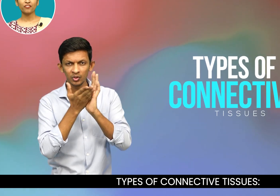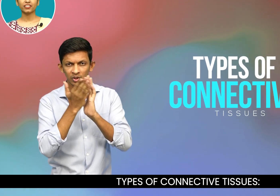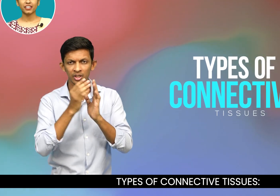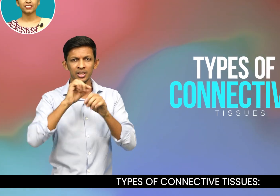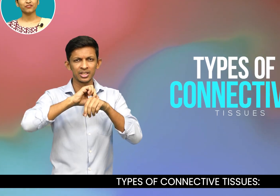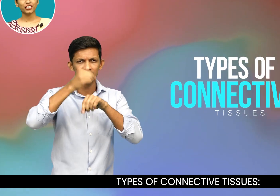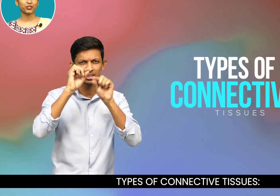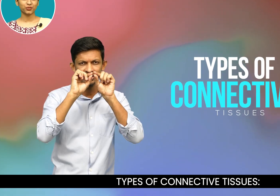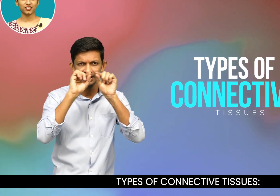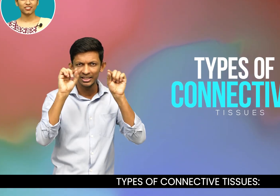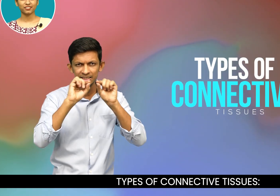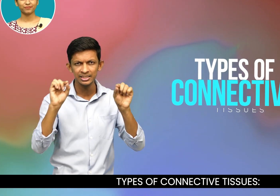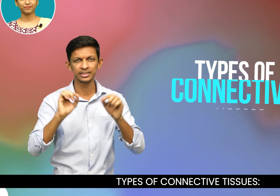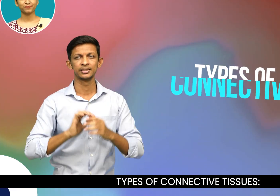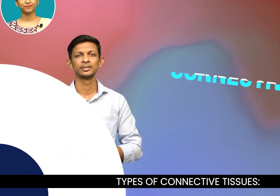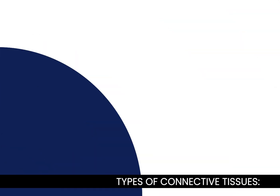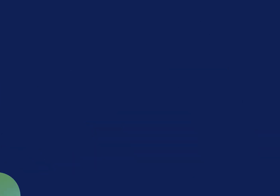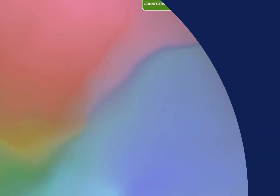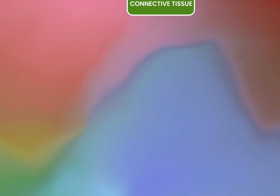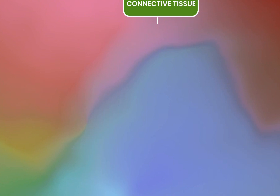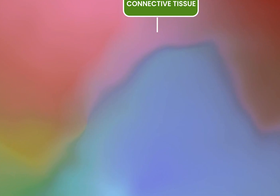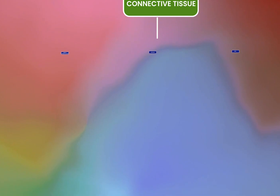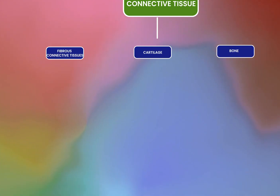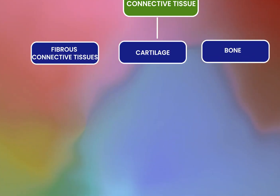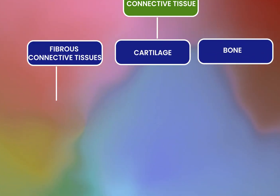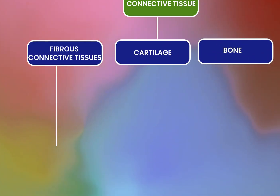Types of connective tissues.